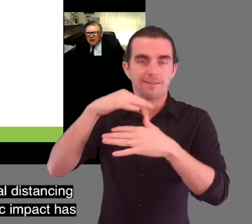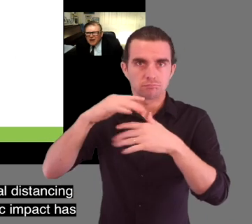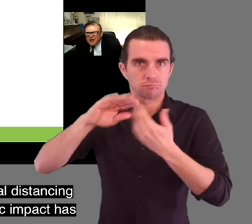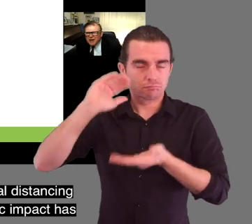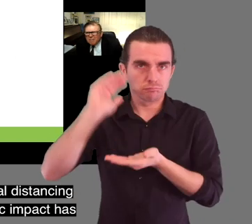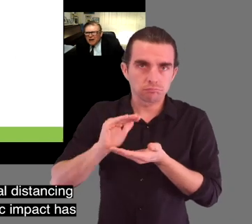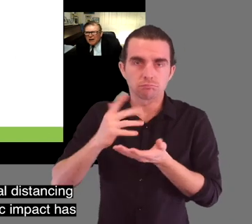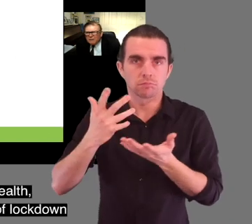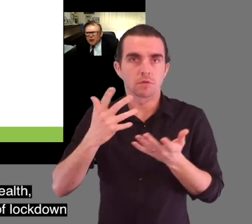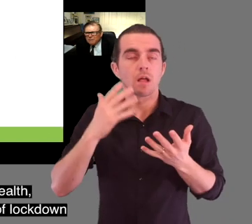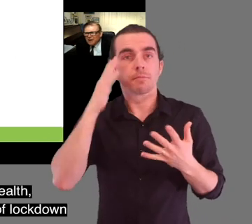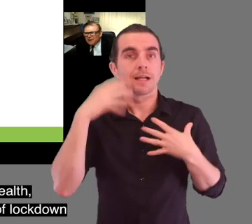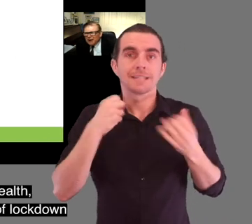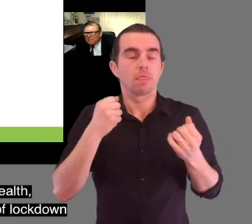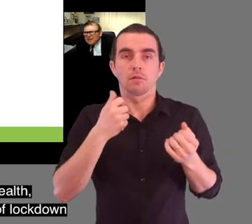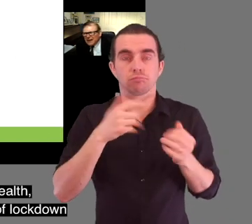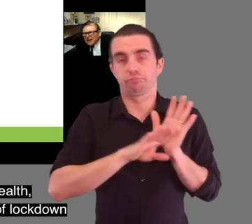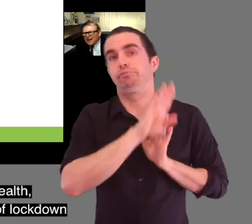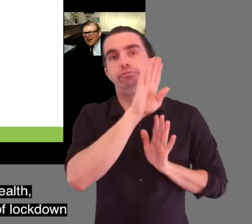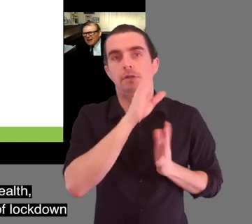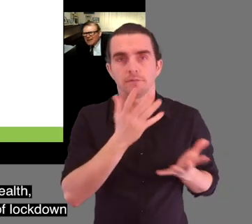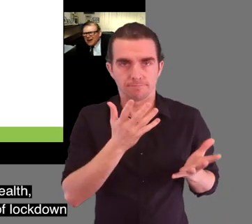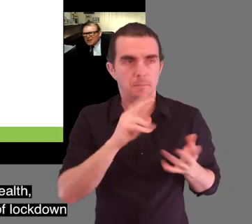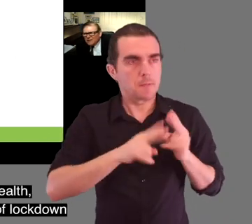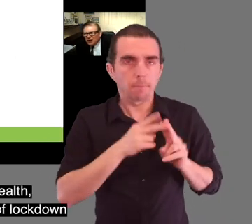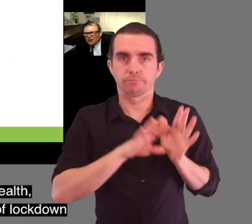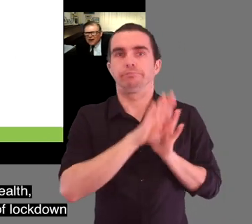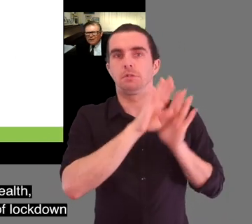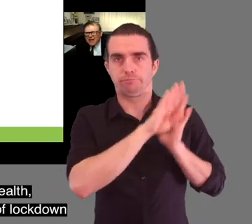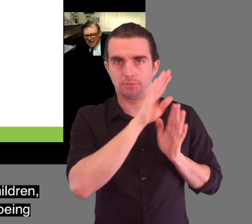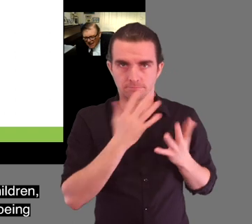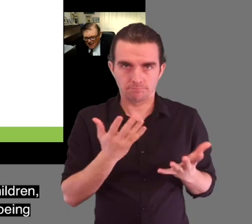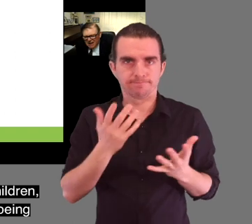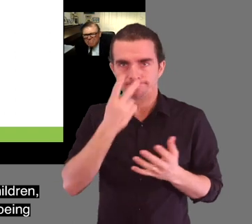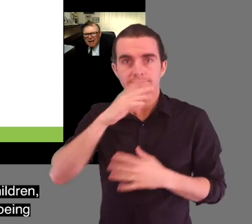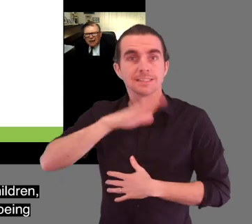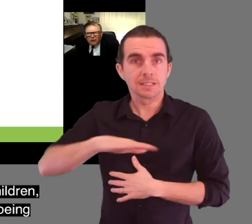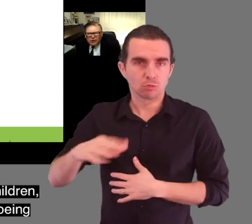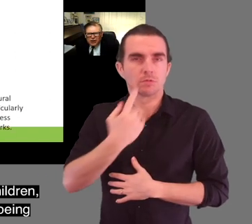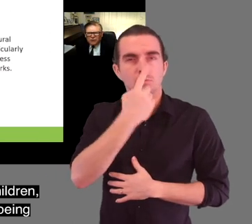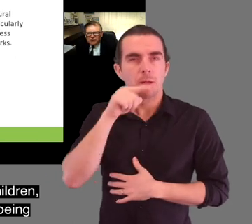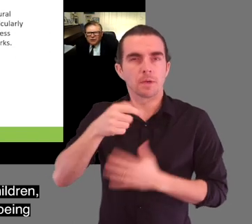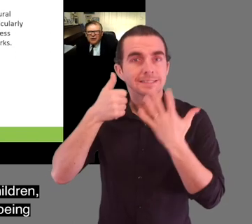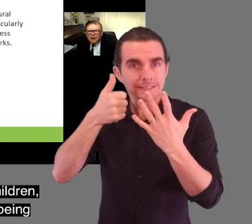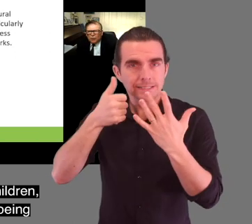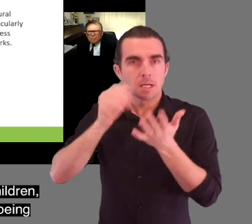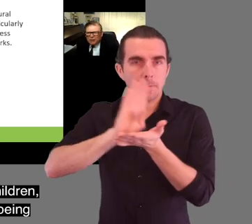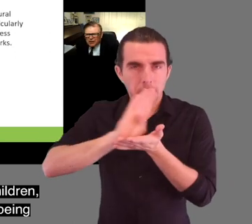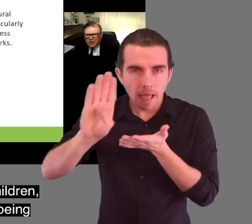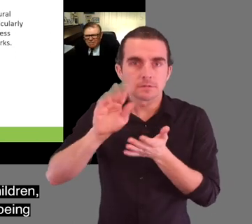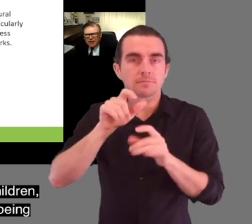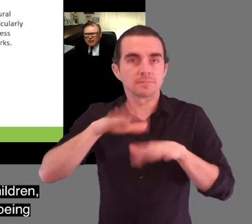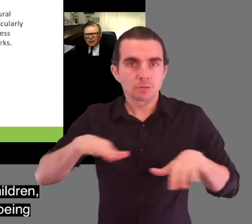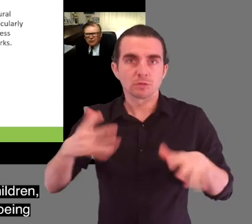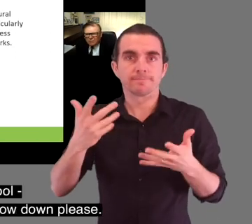economic impact, has worsened mental health, particularly the isolation of lockdown and the impact on children.